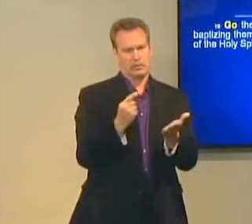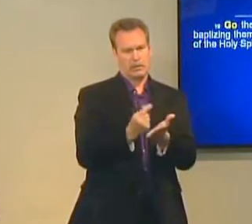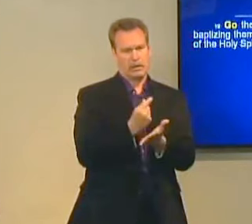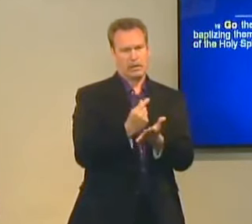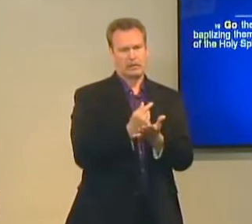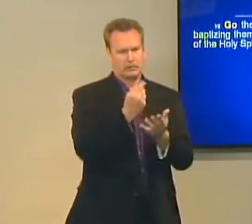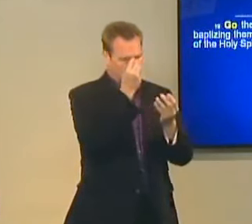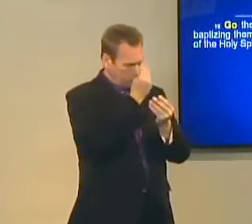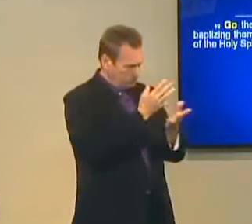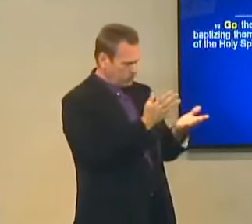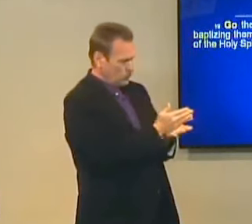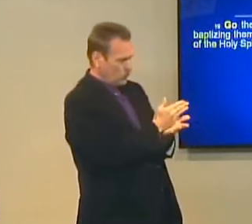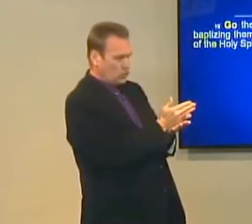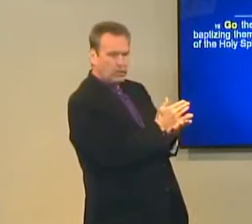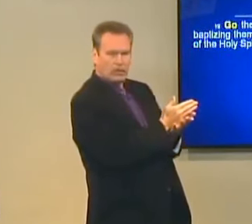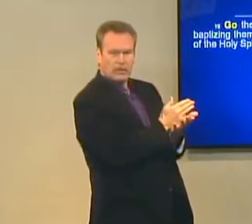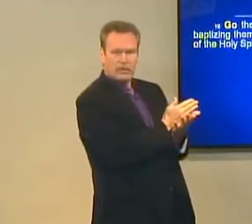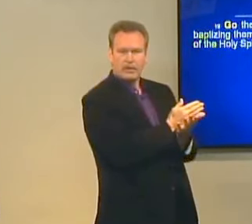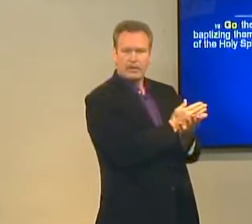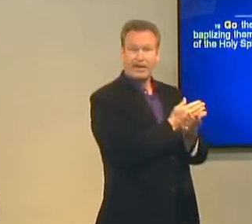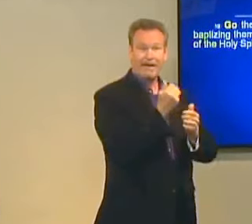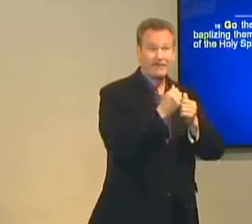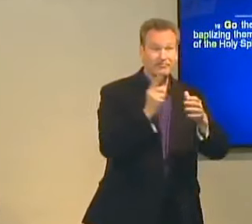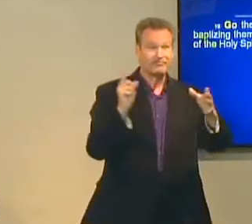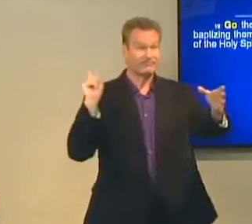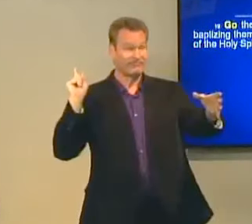but it is important as Christians we share the gospel of Jesus Christ